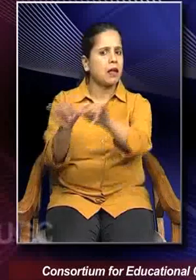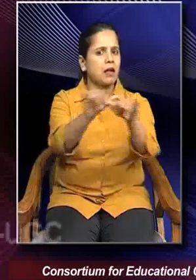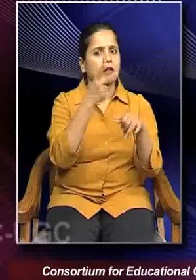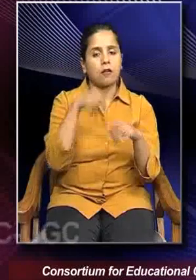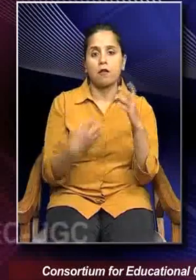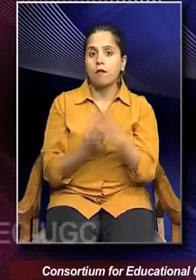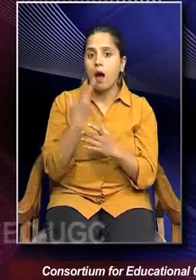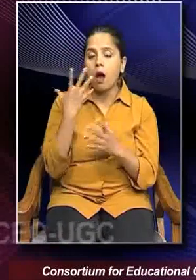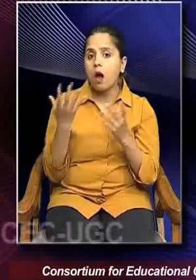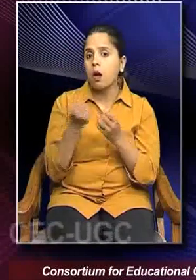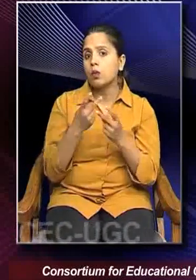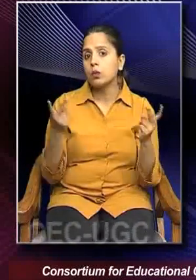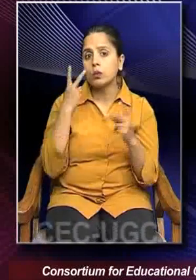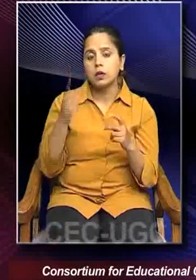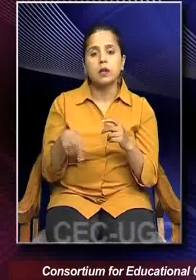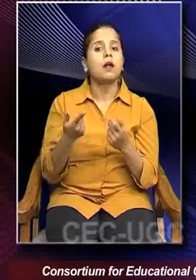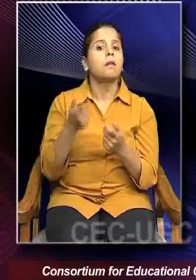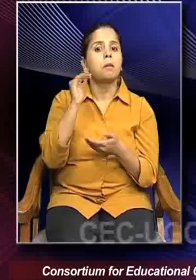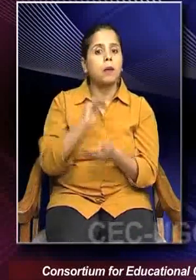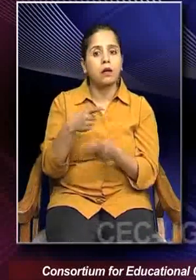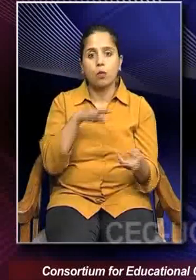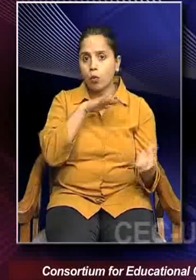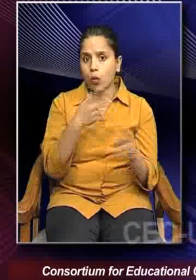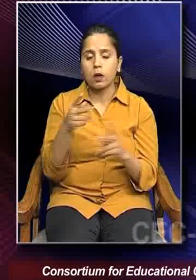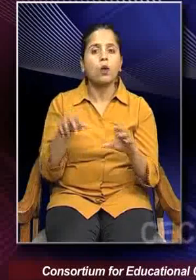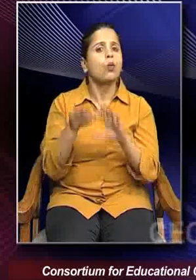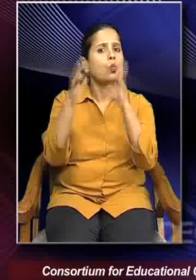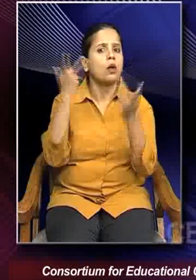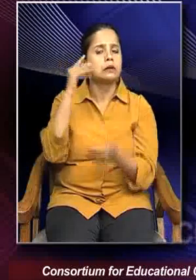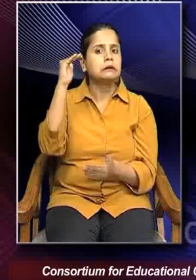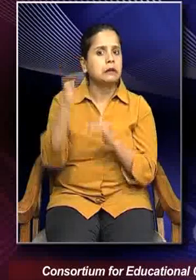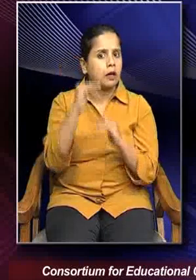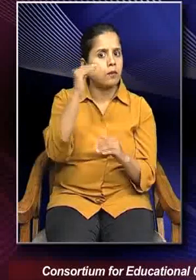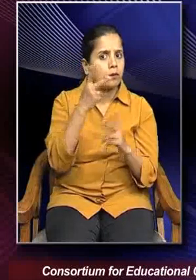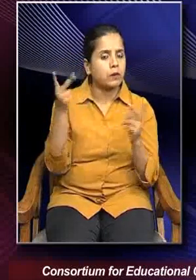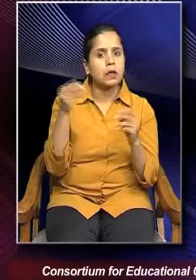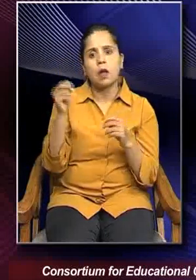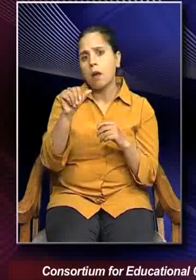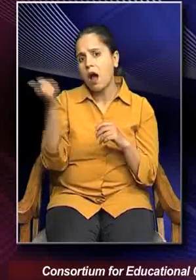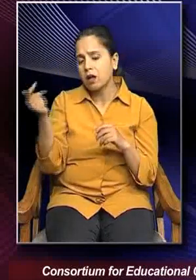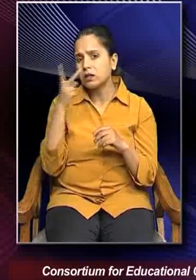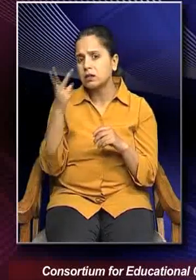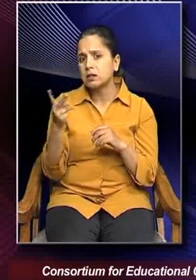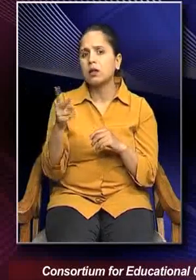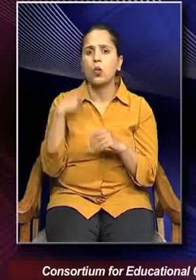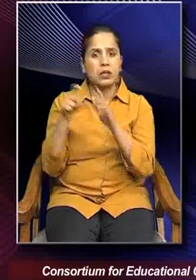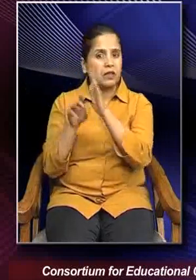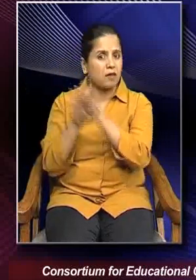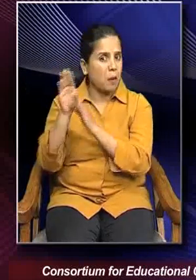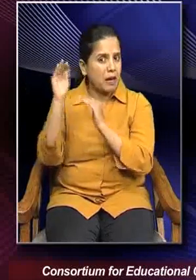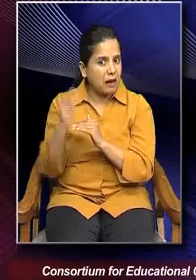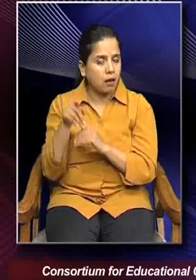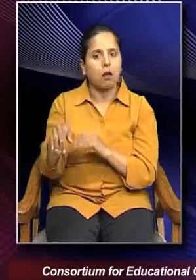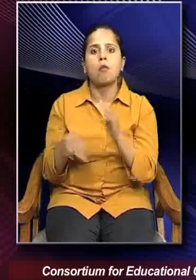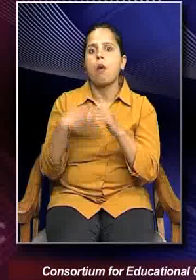infant mortality levels in some of these least developed part of the world is extremely high, unfortunately. If you look at the